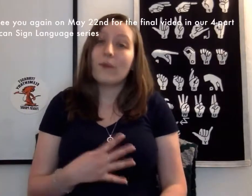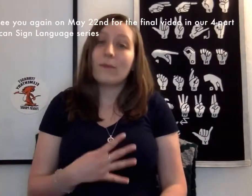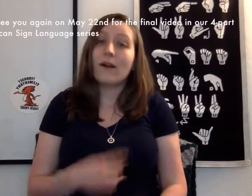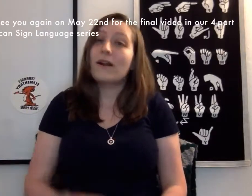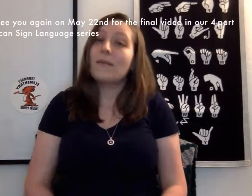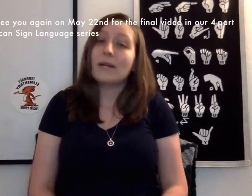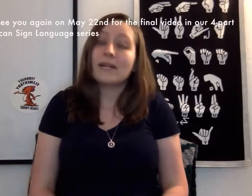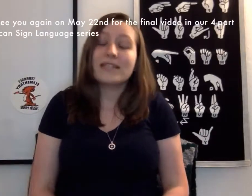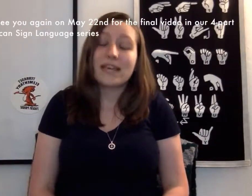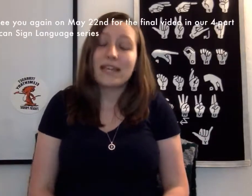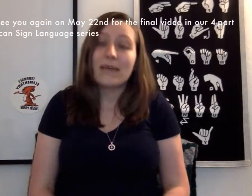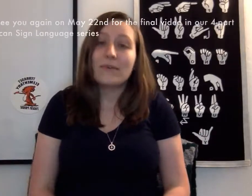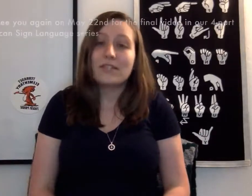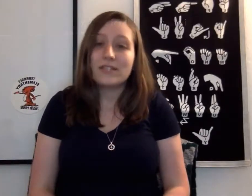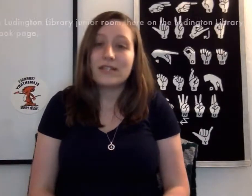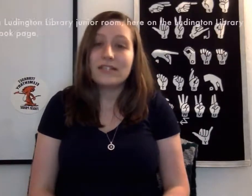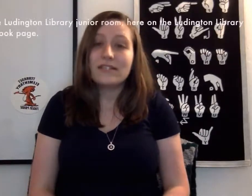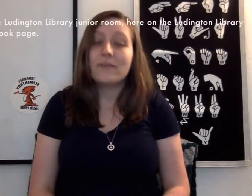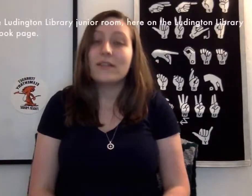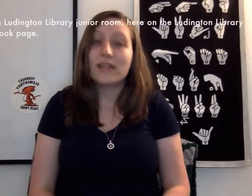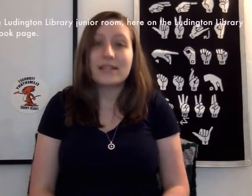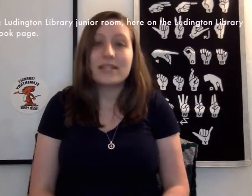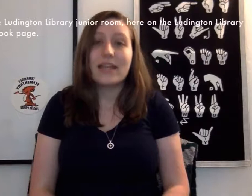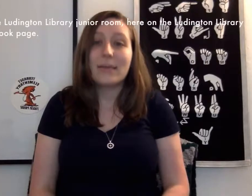4-part American Sign Language series for the Ludington Library